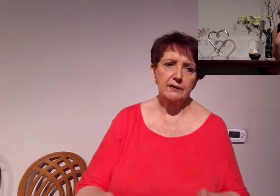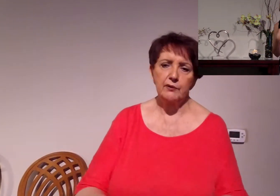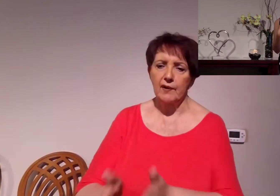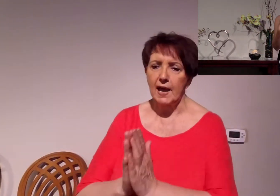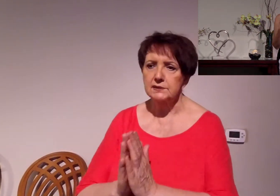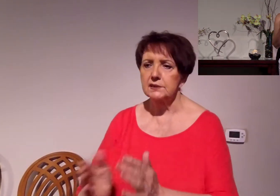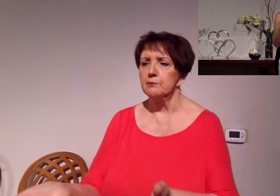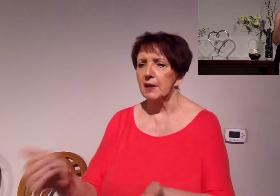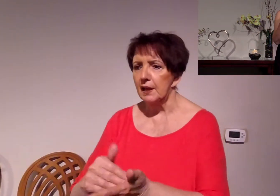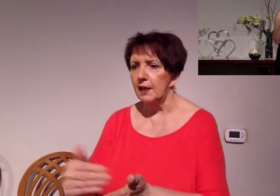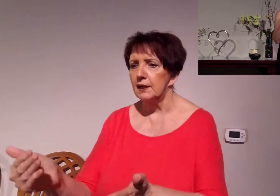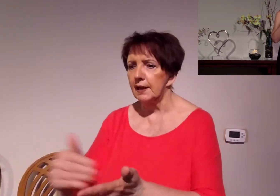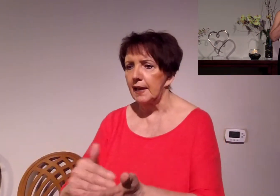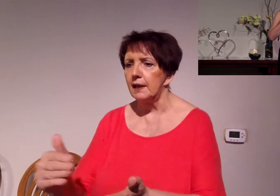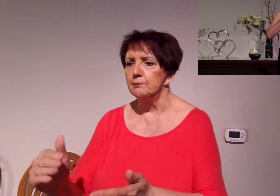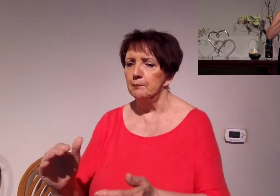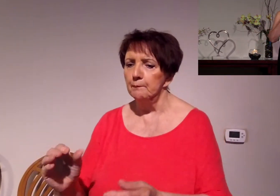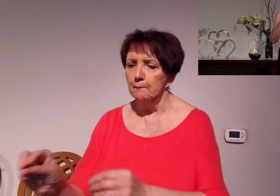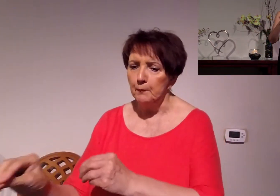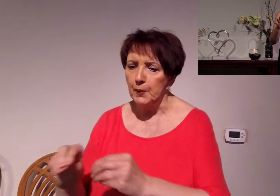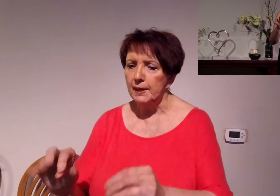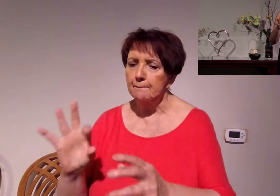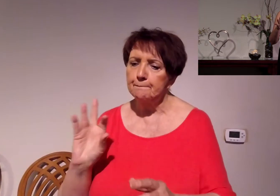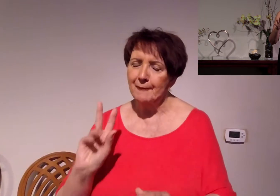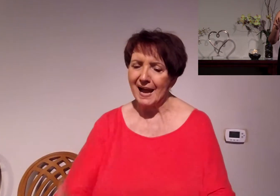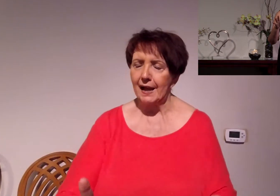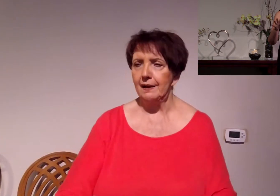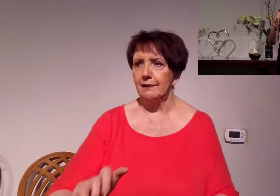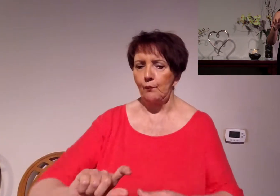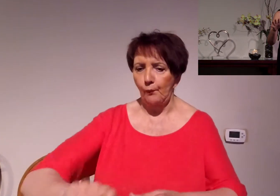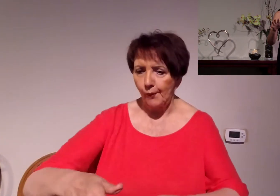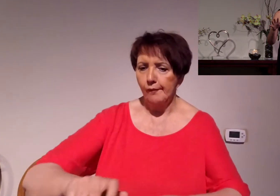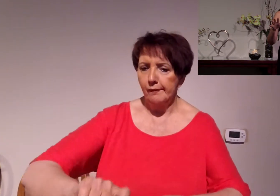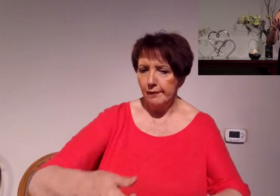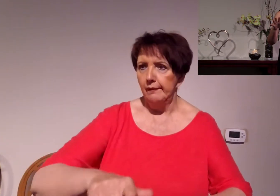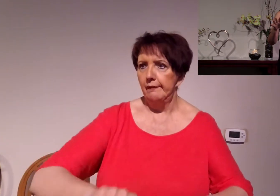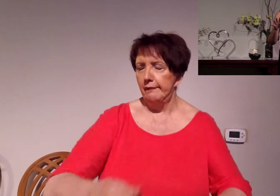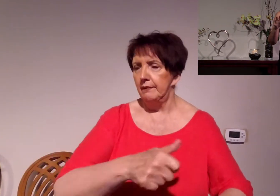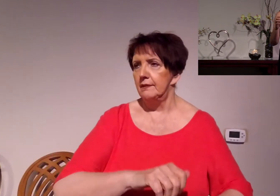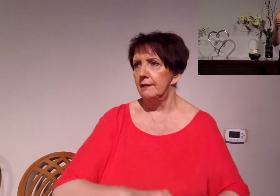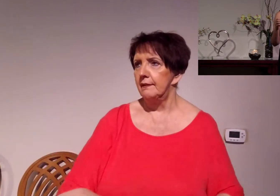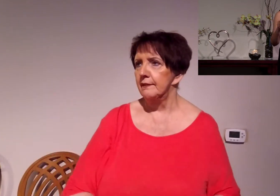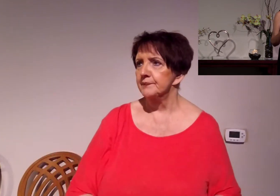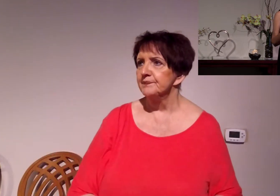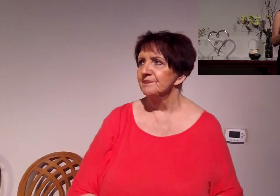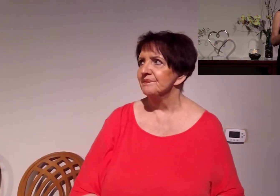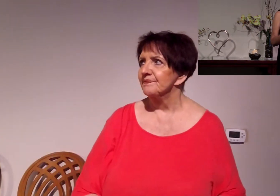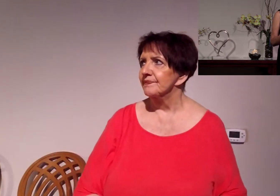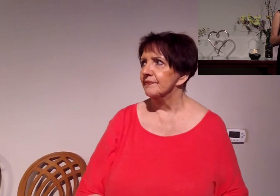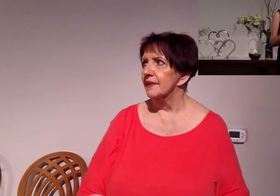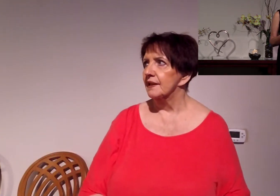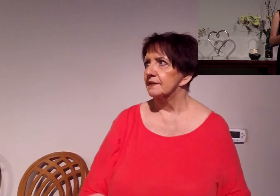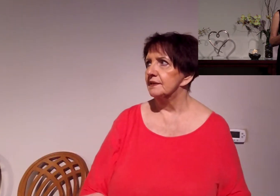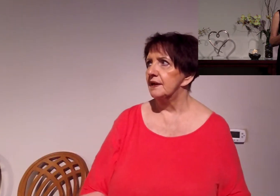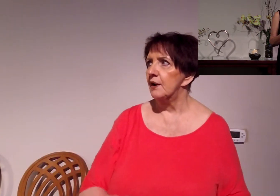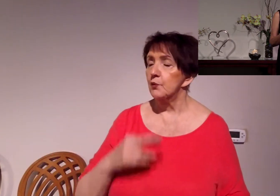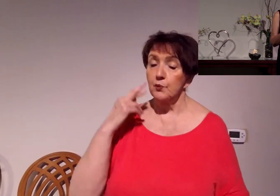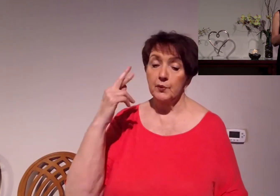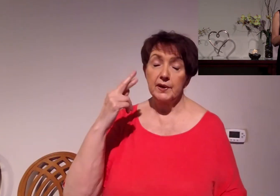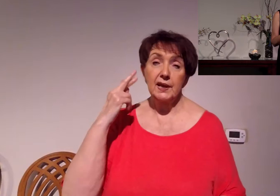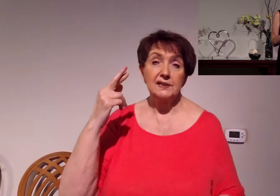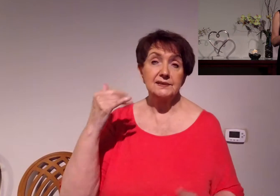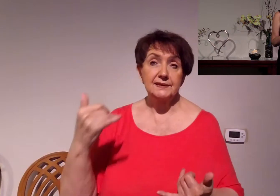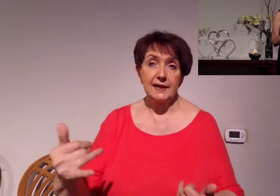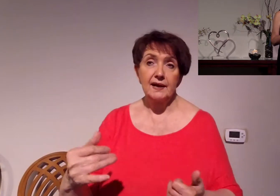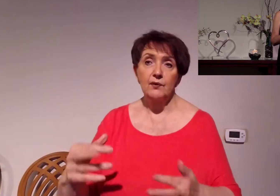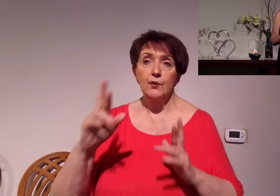asked something too 1,000,000 times that we haven't done yet. Do you see? And I have come to realize that respect is